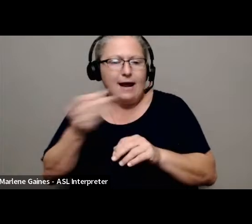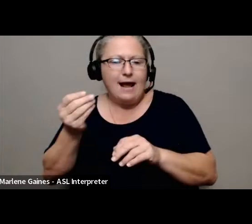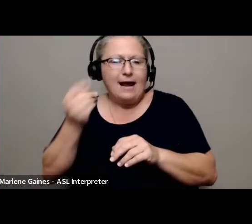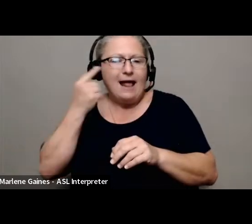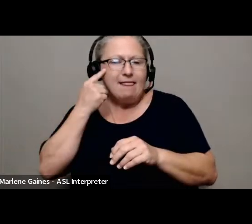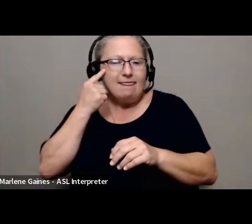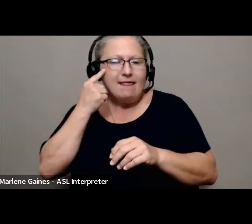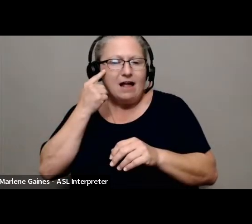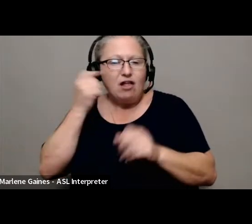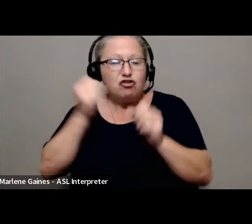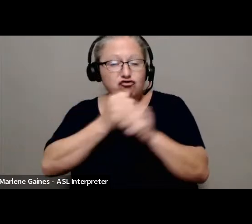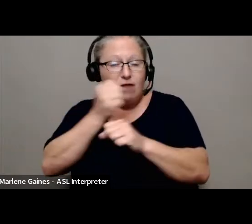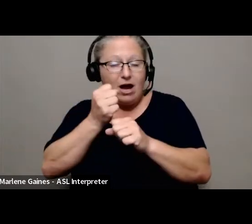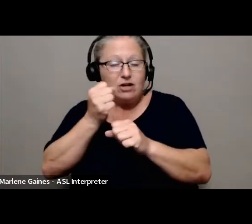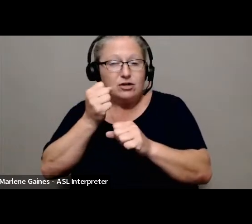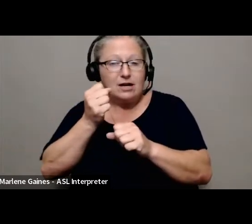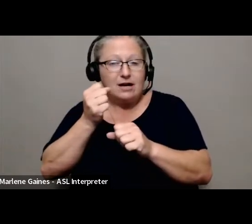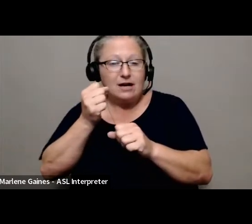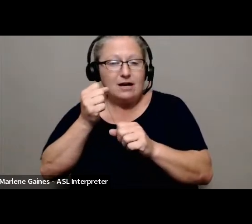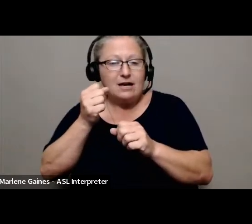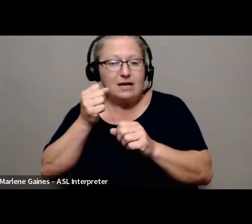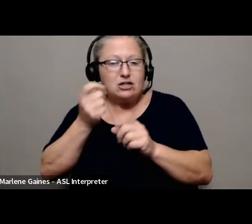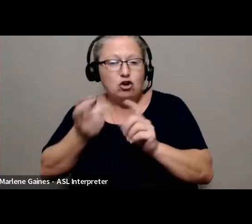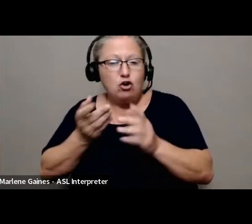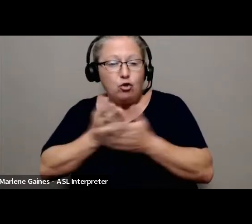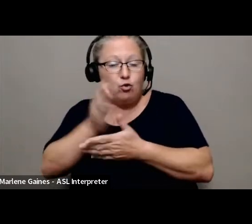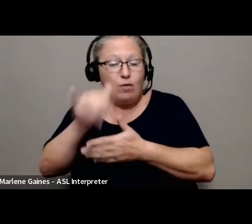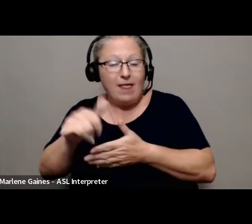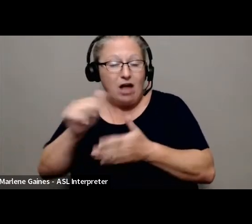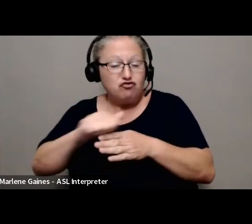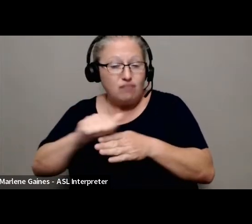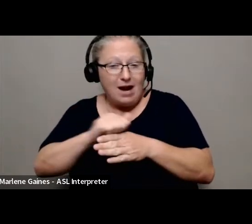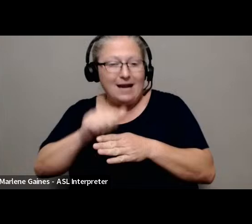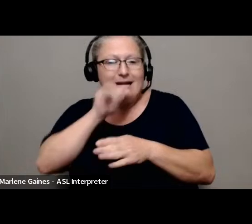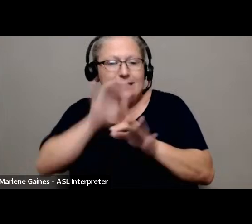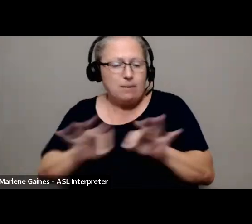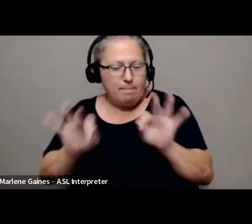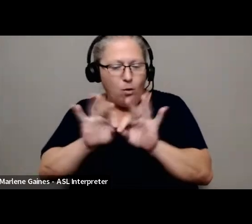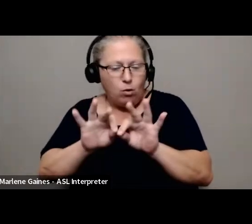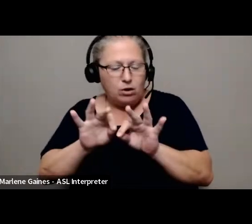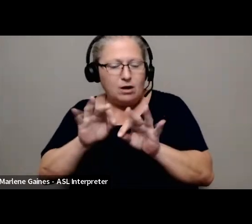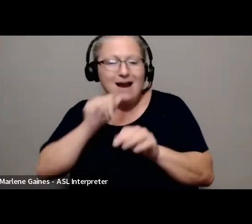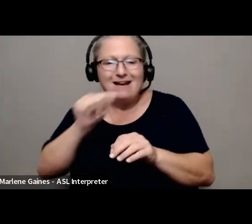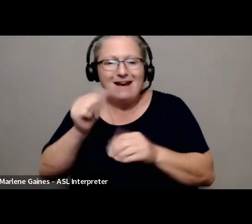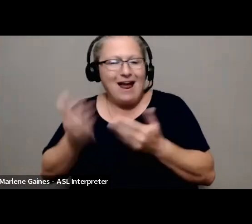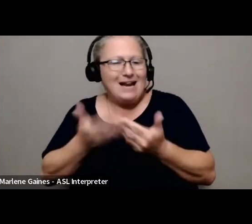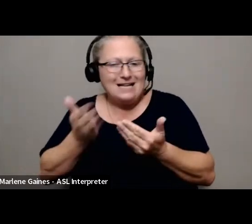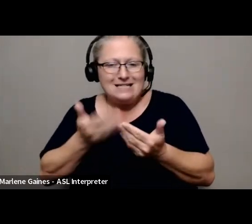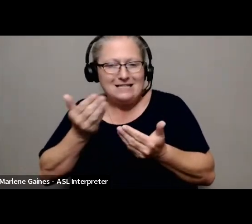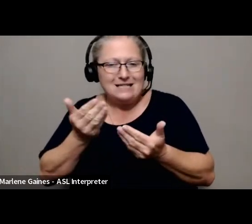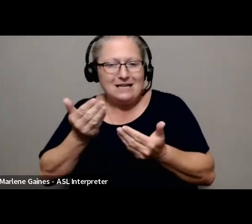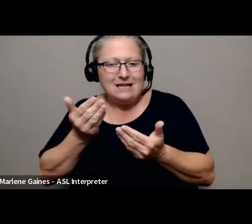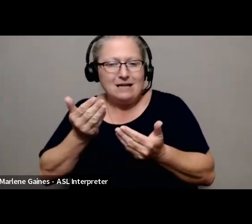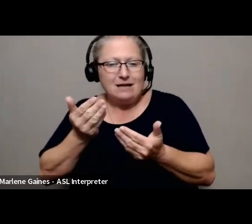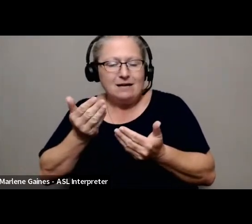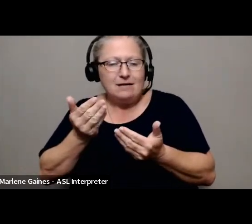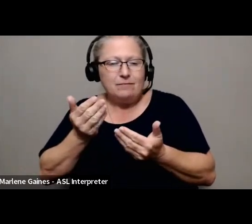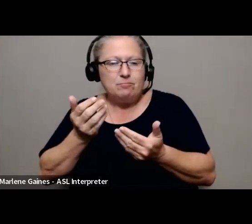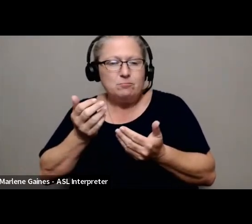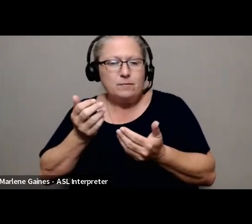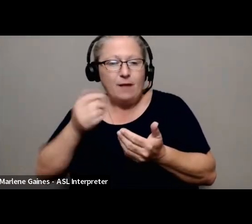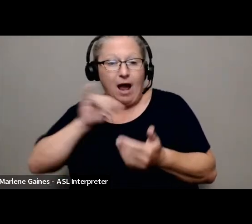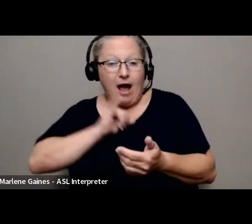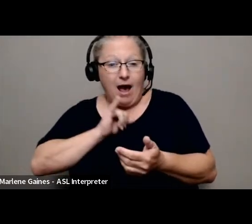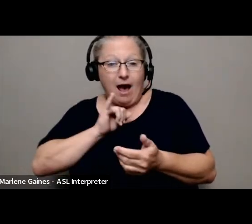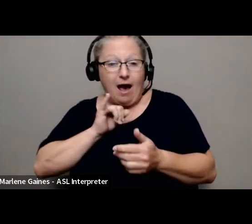I think the strategies that are coming across through this training is important. It's not easy.